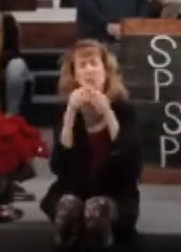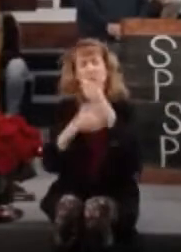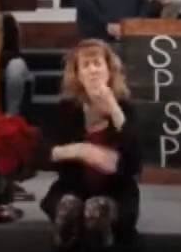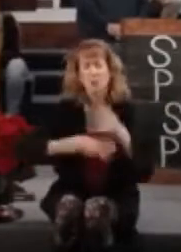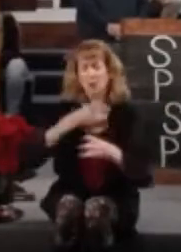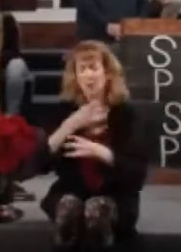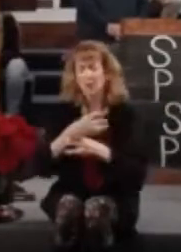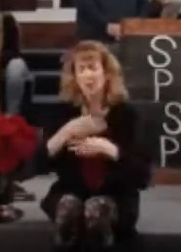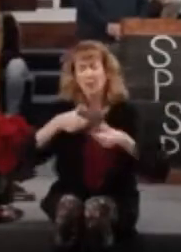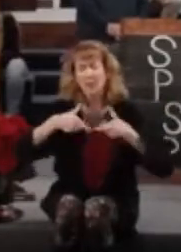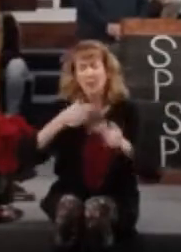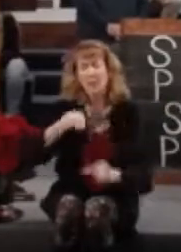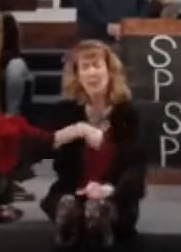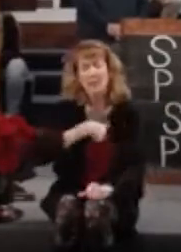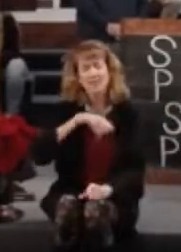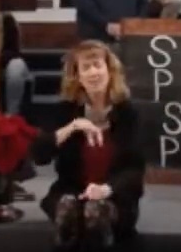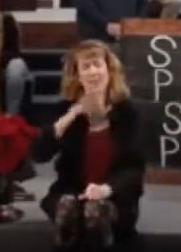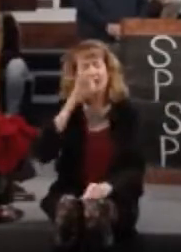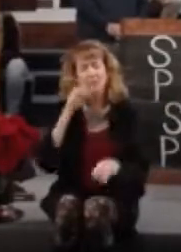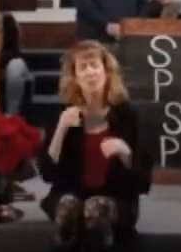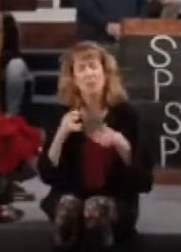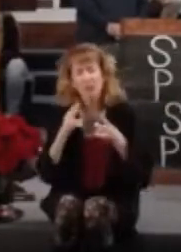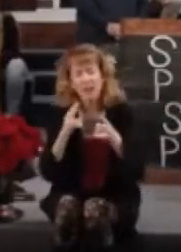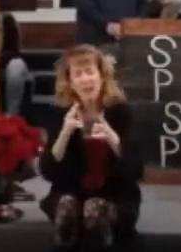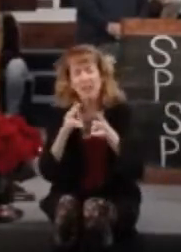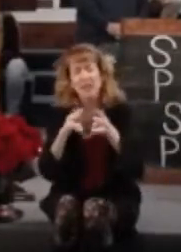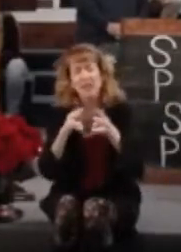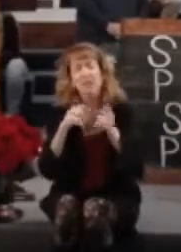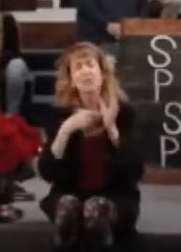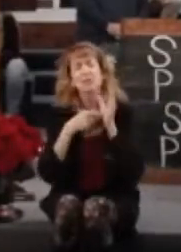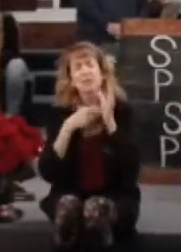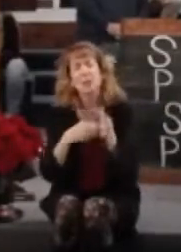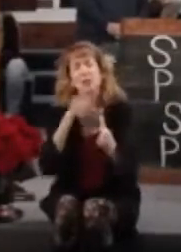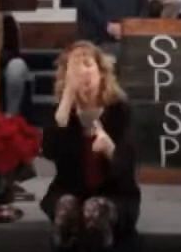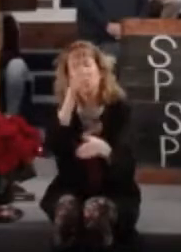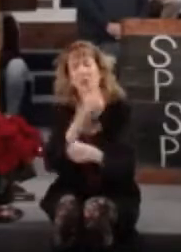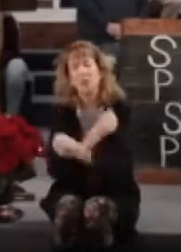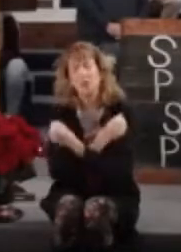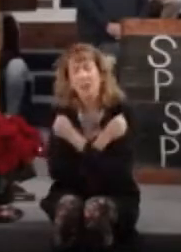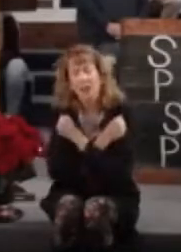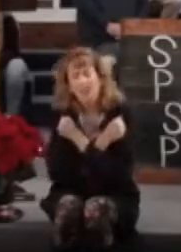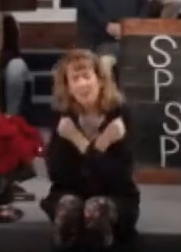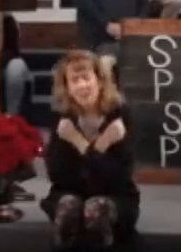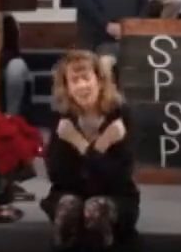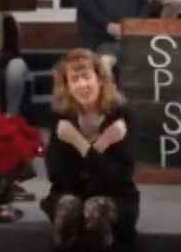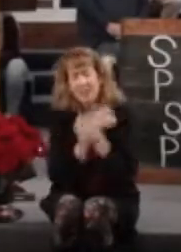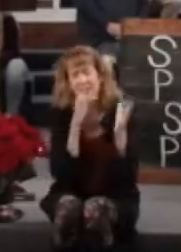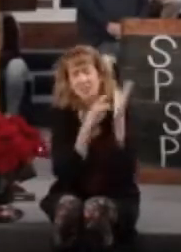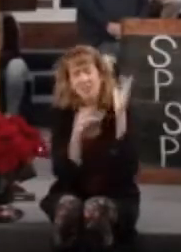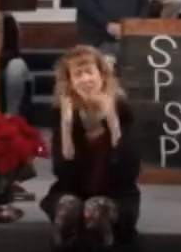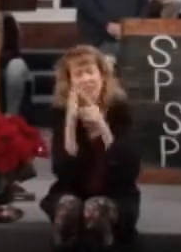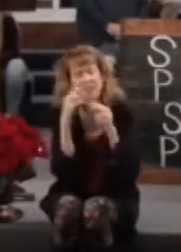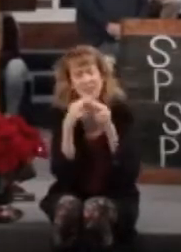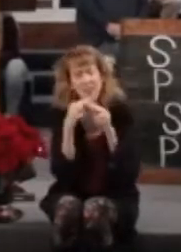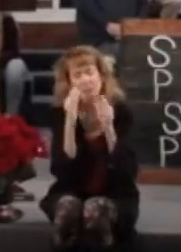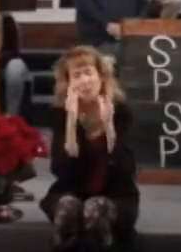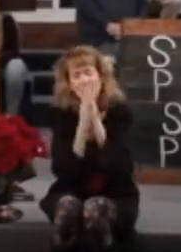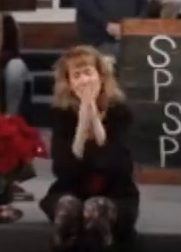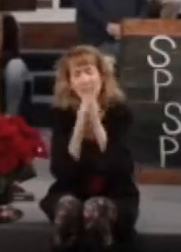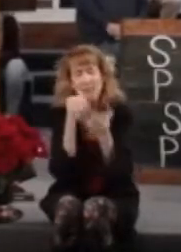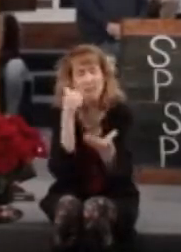Let us find a way to show the world your love. For it's in Christ's name that we pray.